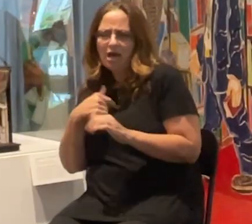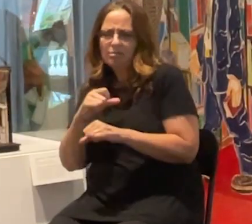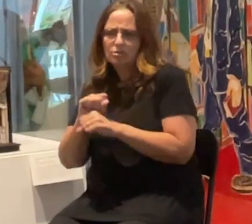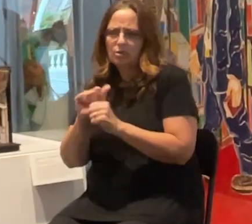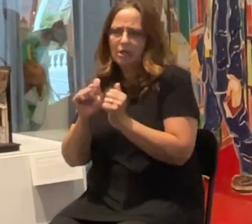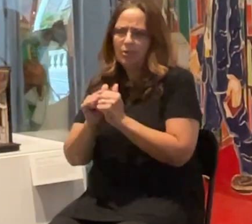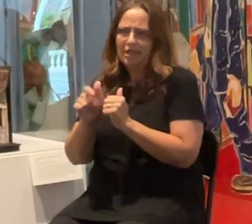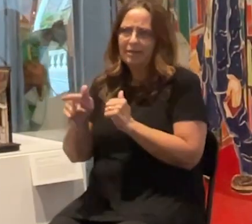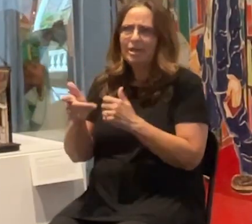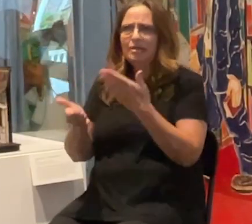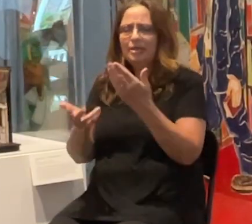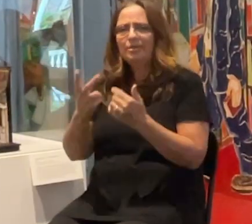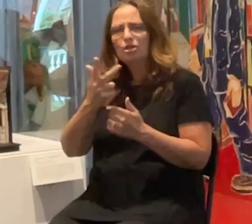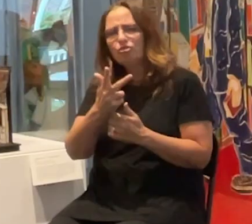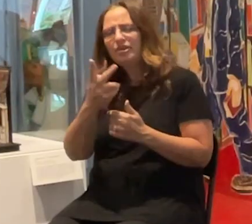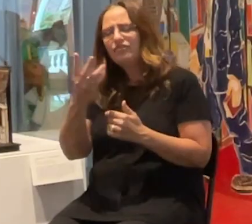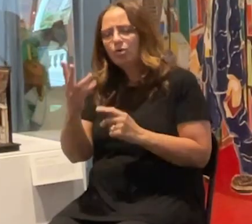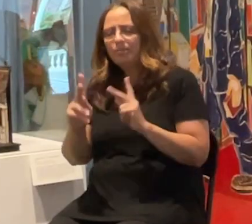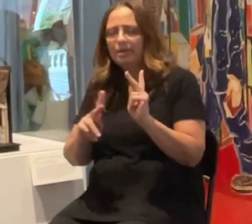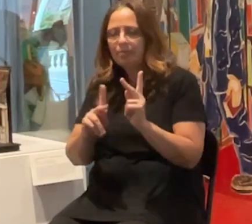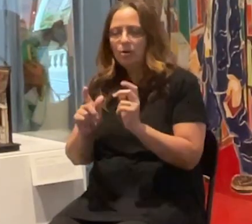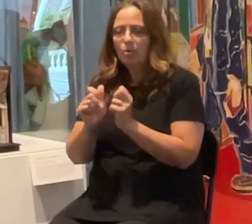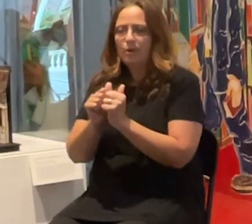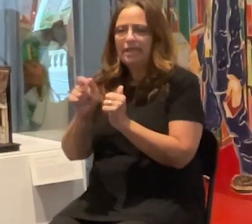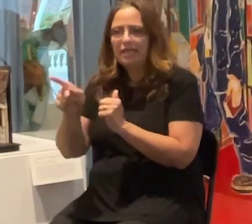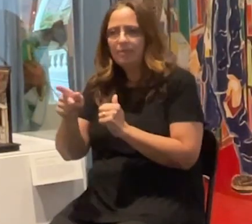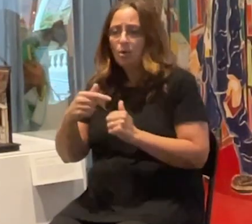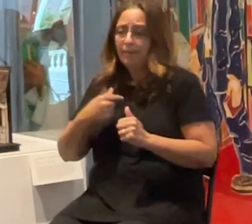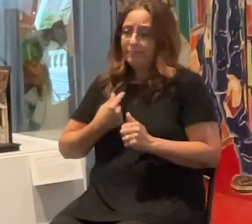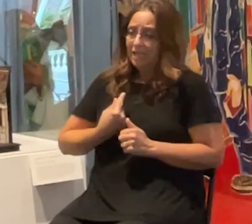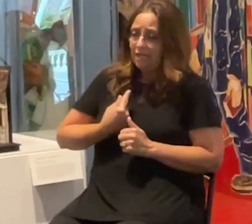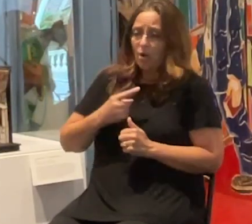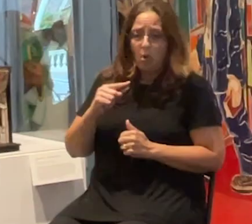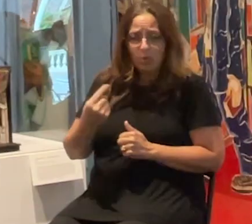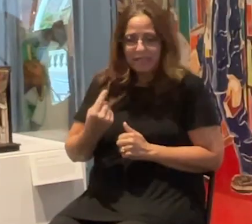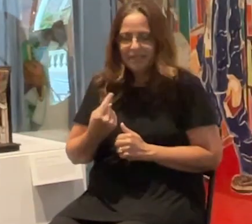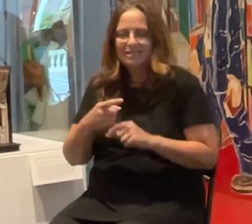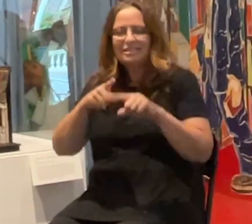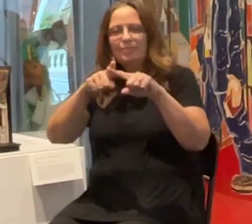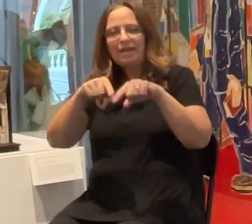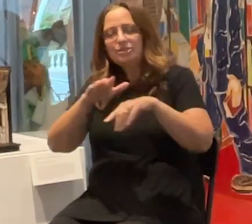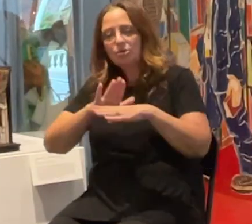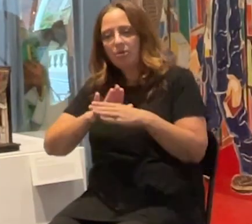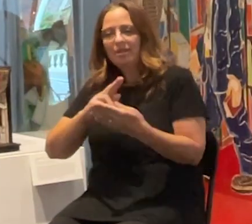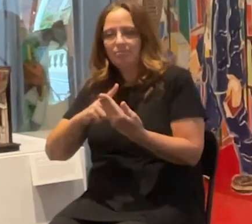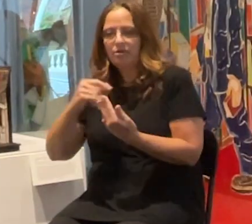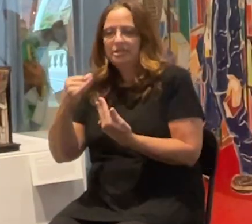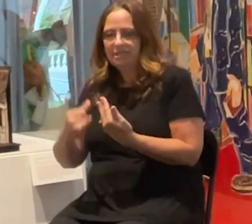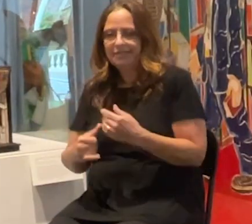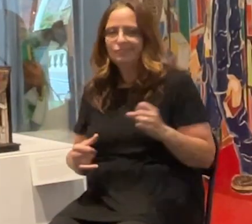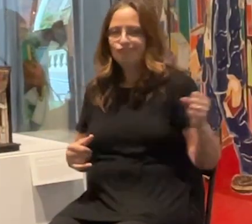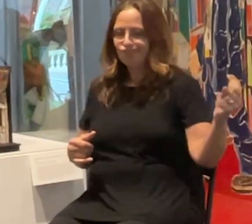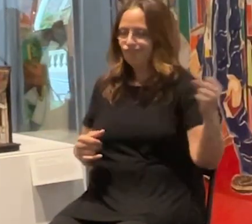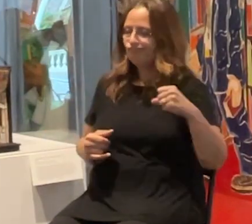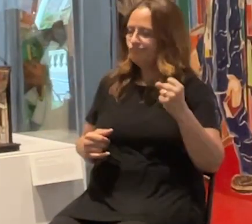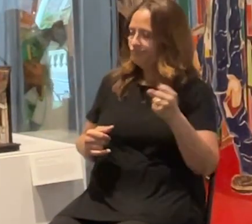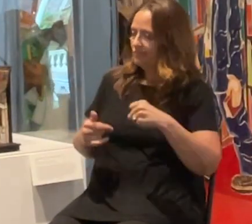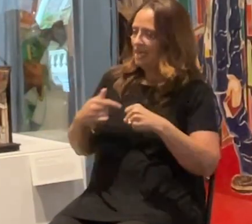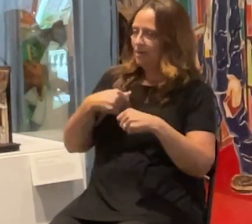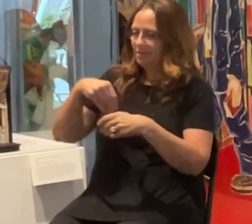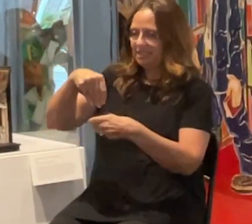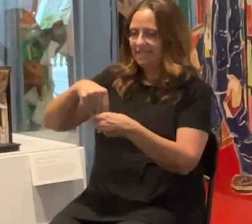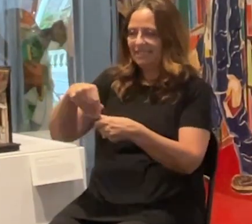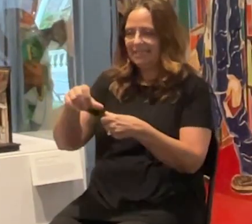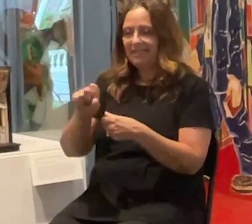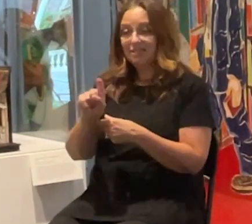me. Kind of came and go depending on the project. Yeah. And I've also been to the studio, which is a